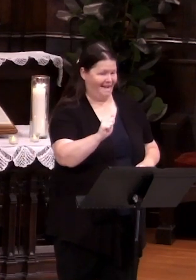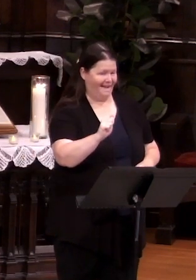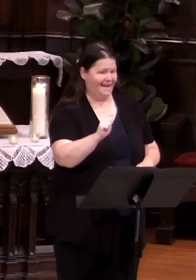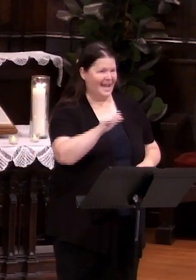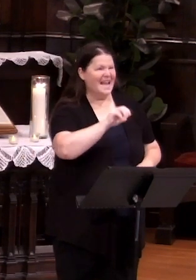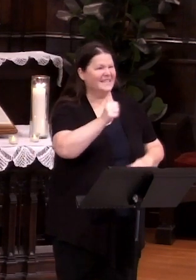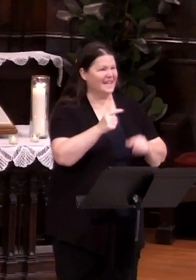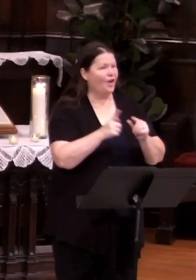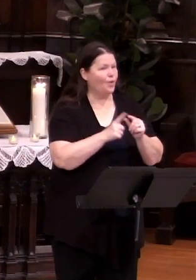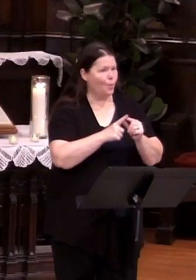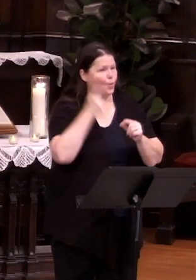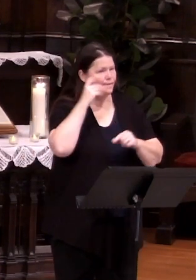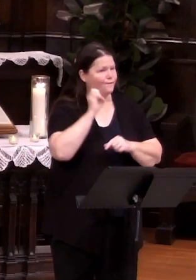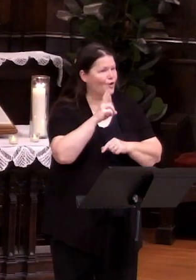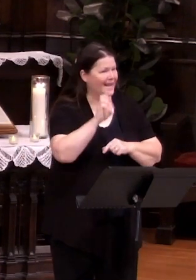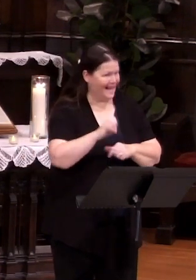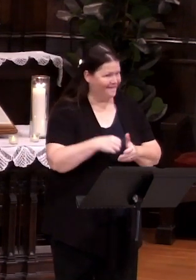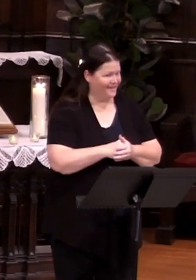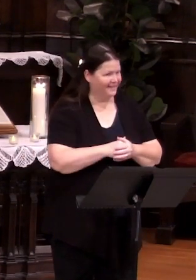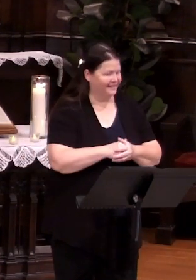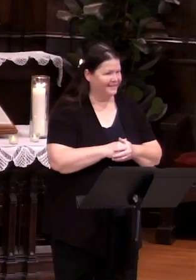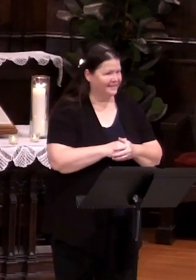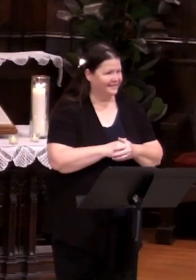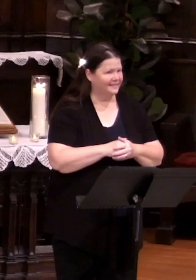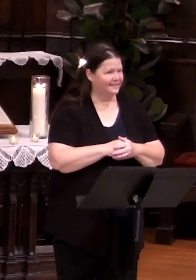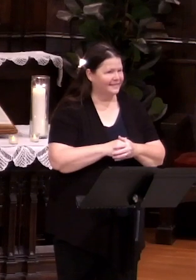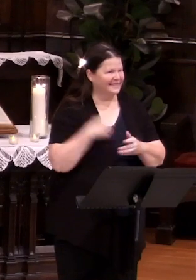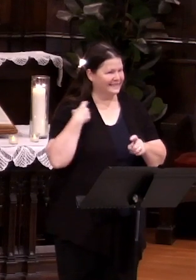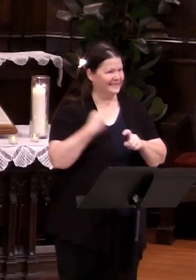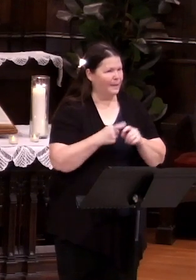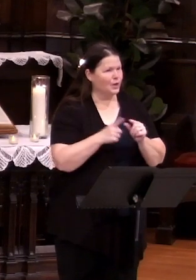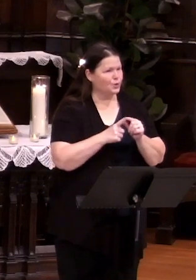Or translated, it means Eve.